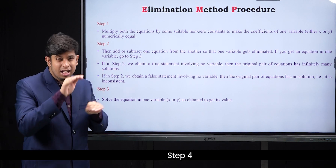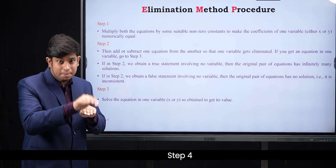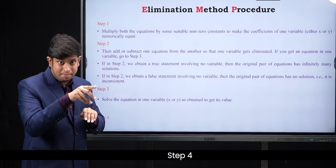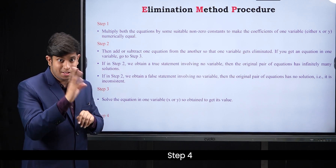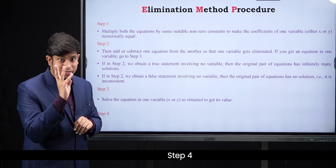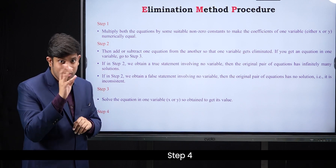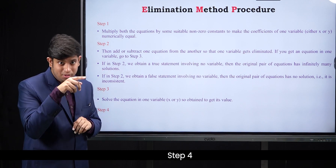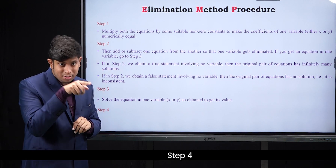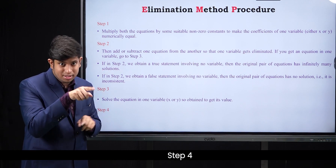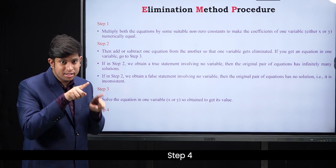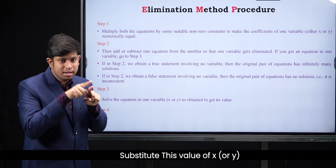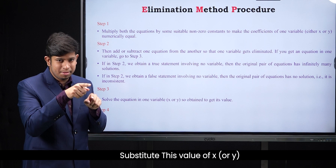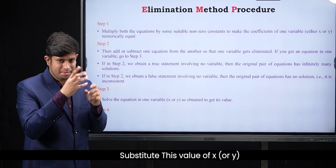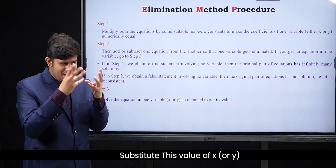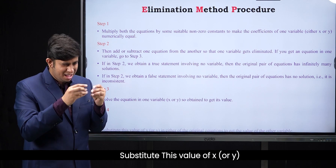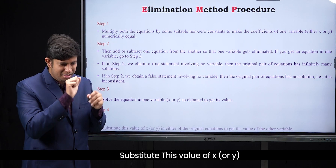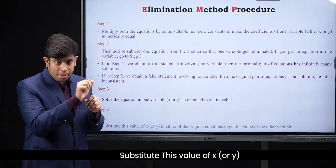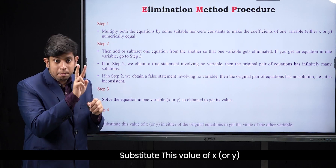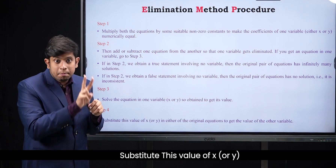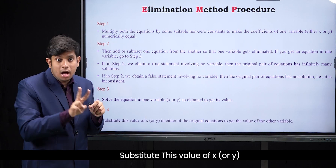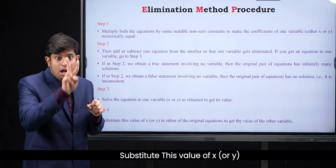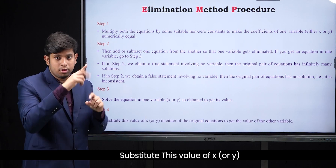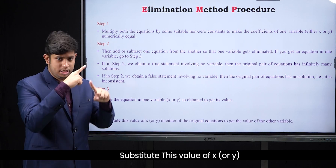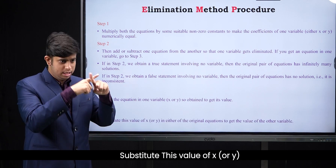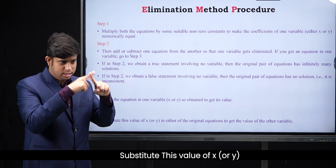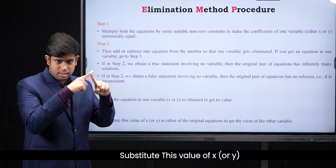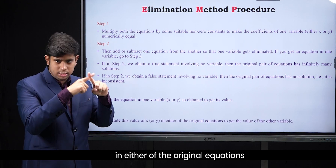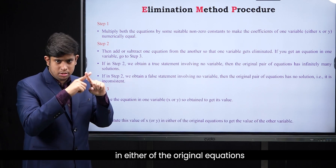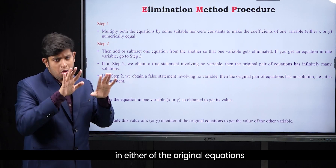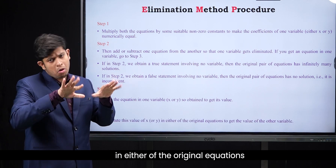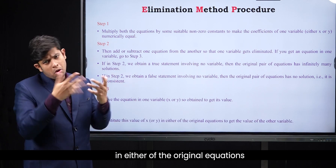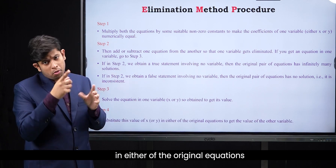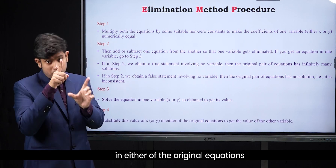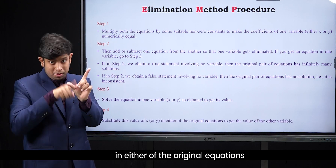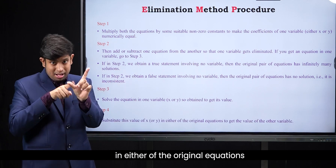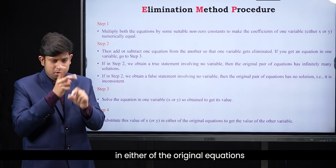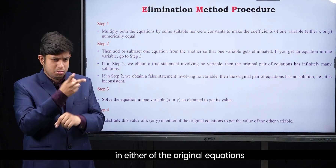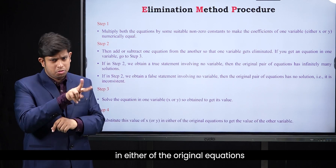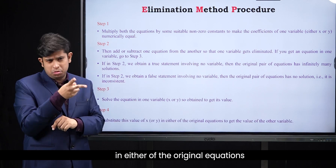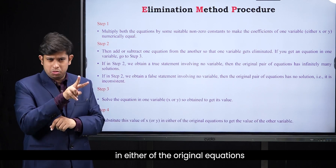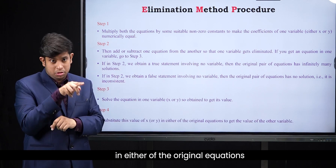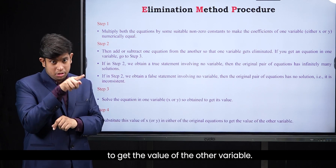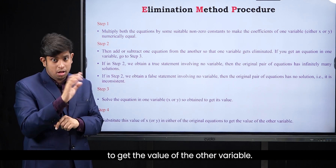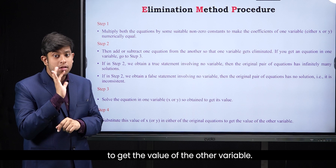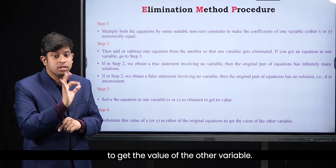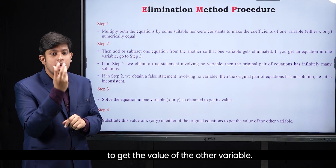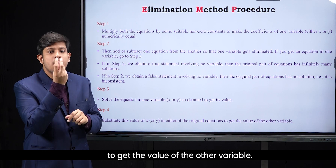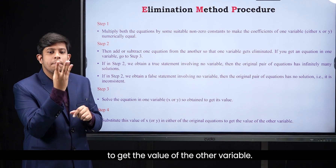Step 4. Substitute this value of x or y in either of the original equations to get the value of